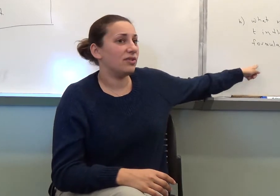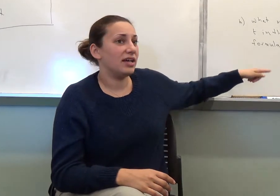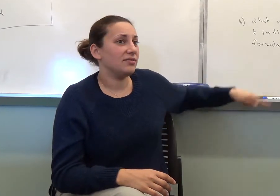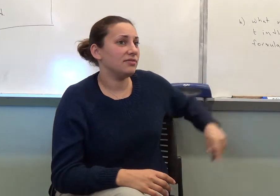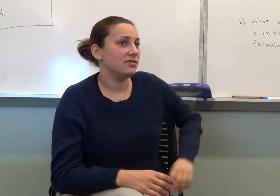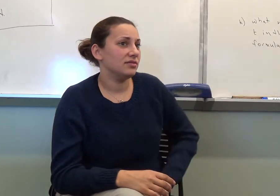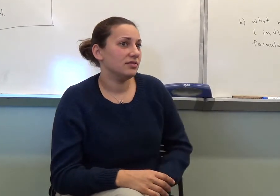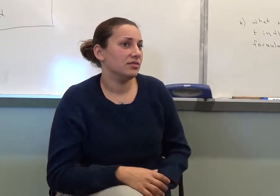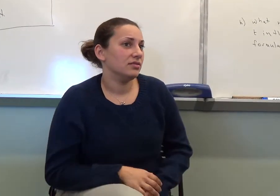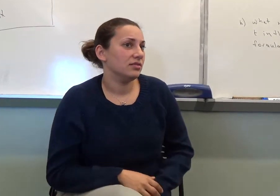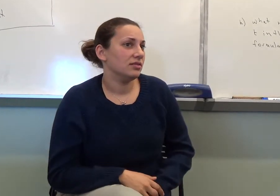6.5. 6.5.